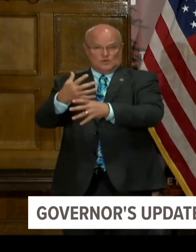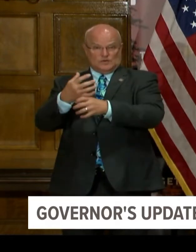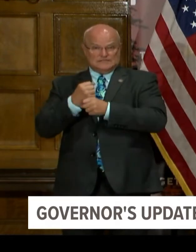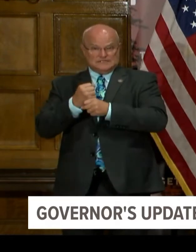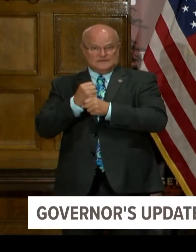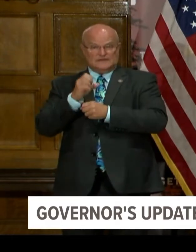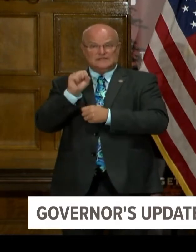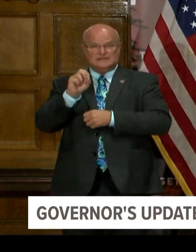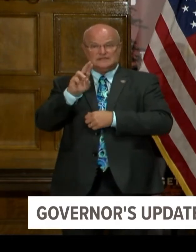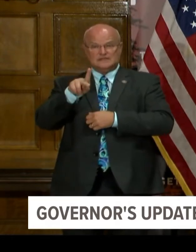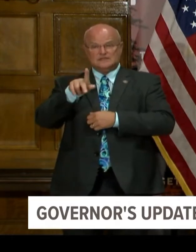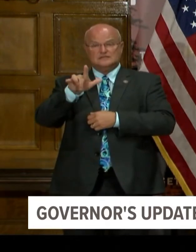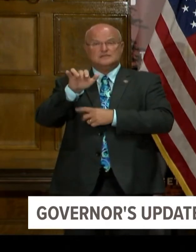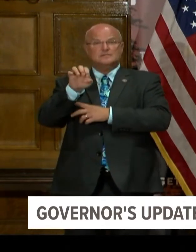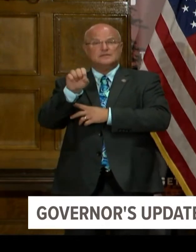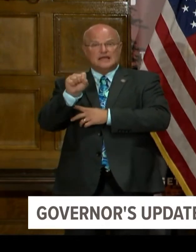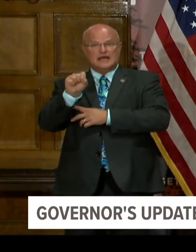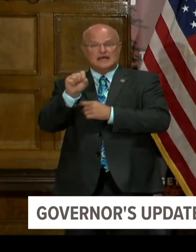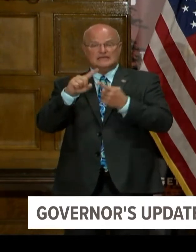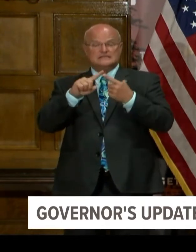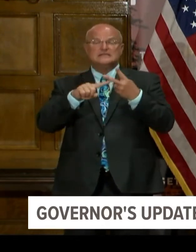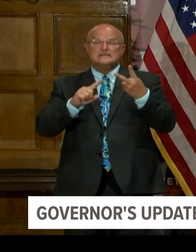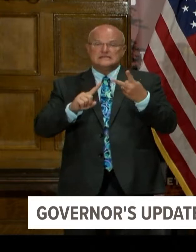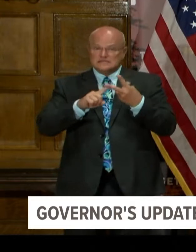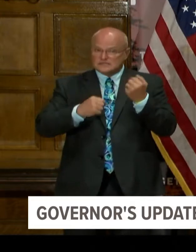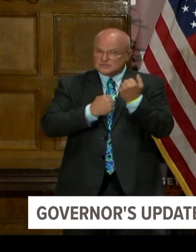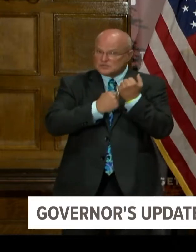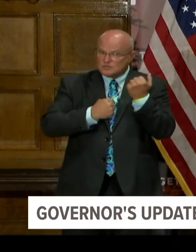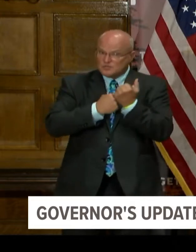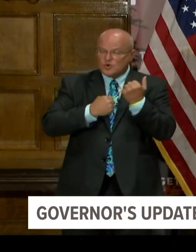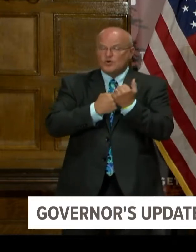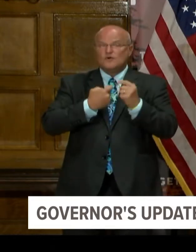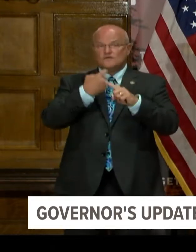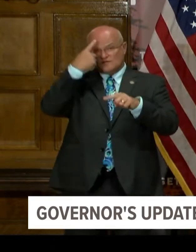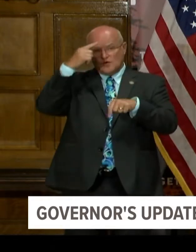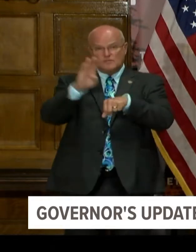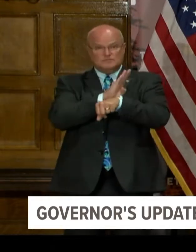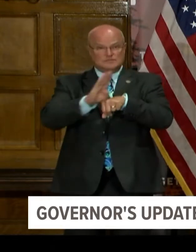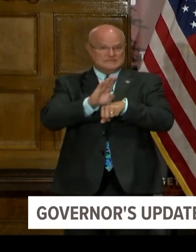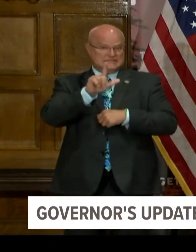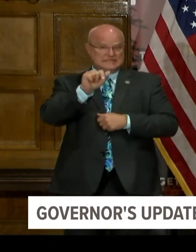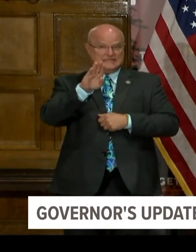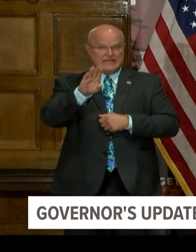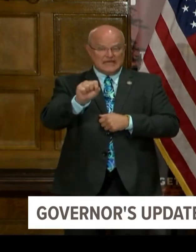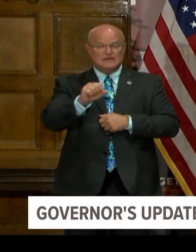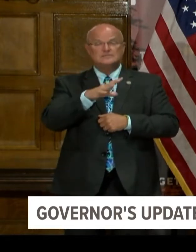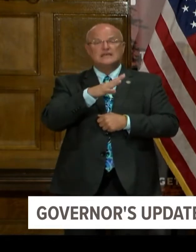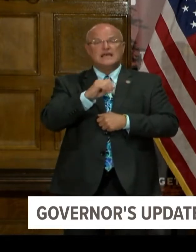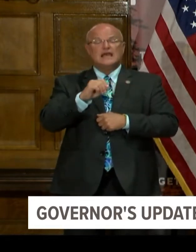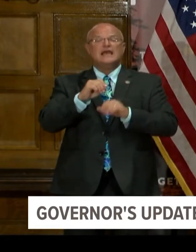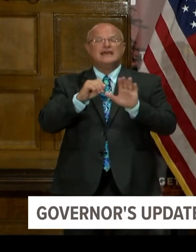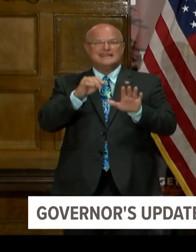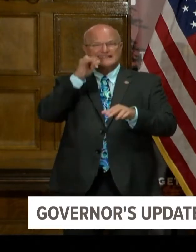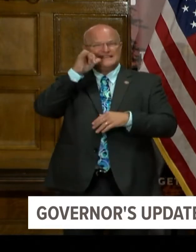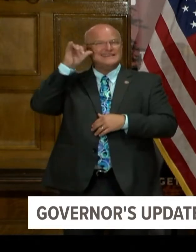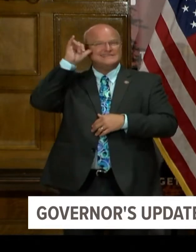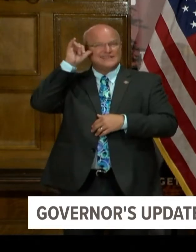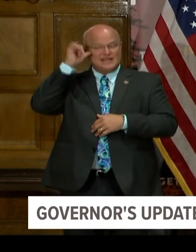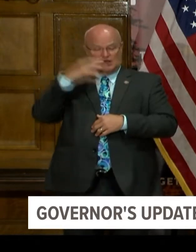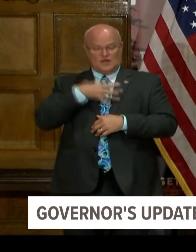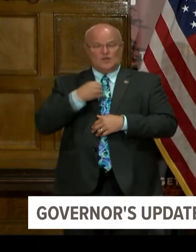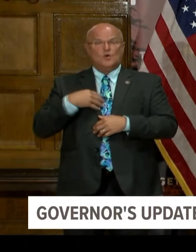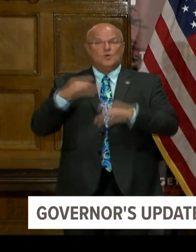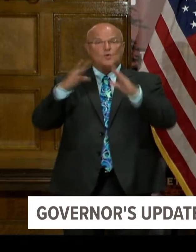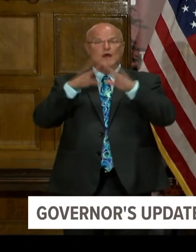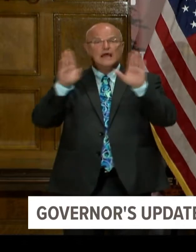the supplies, we're receiving the support to a greater extent from our commercial labs. And then yesterday, of course, the White